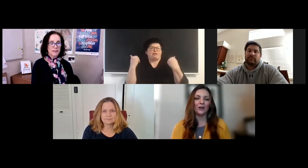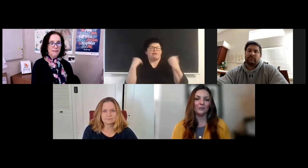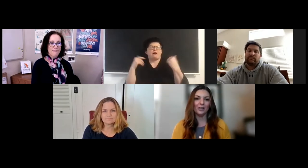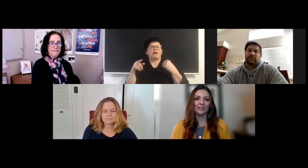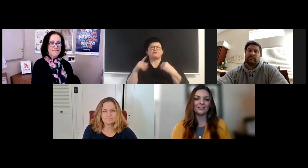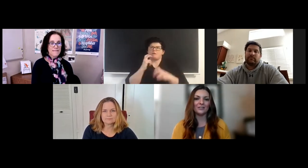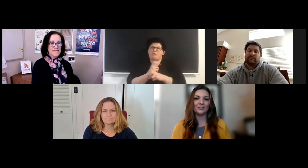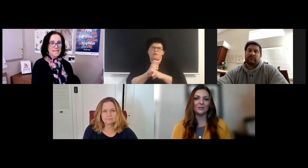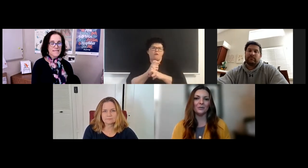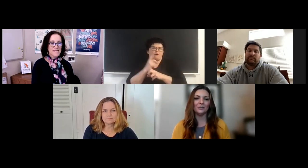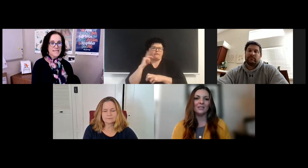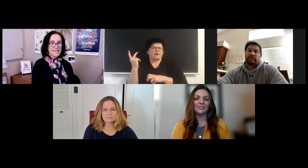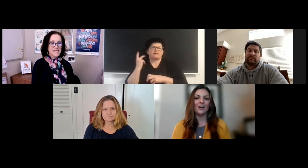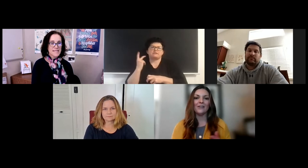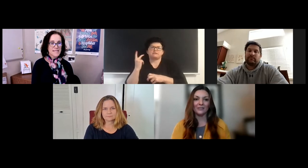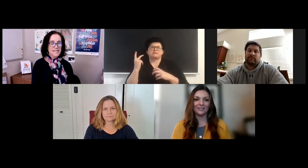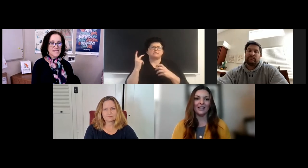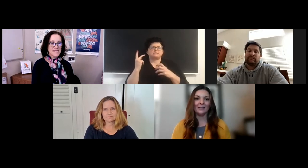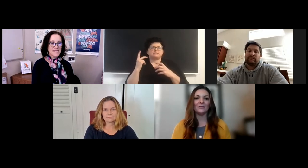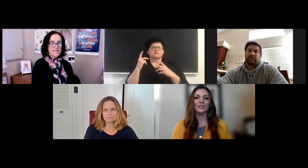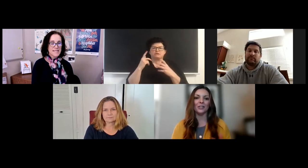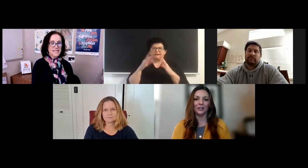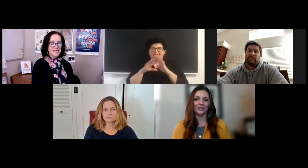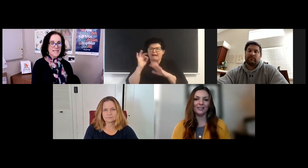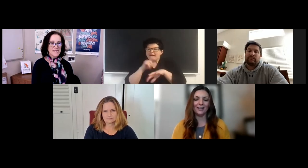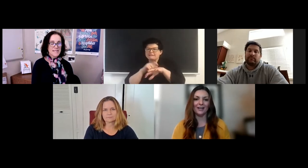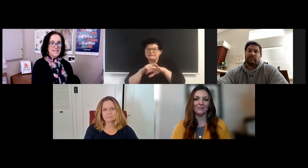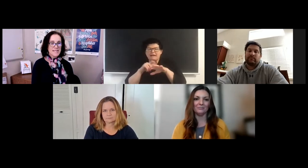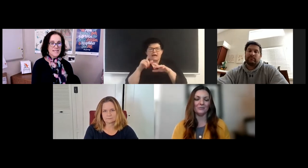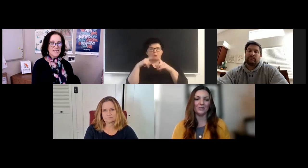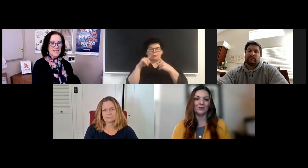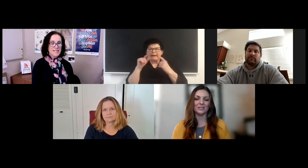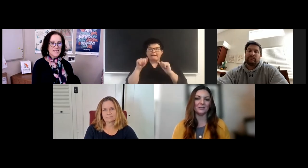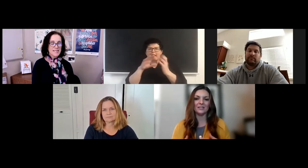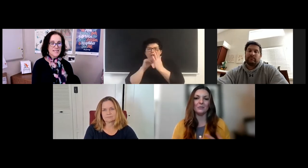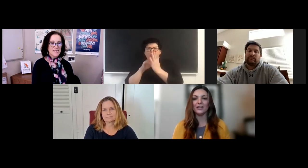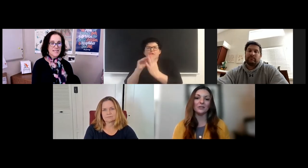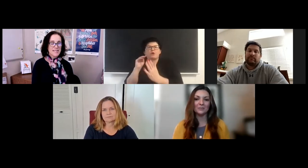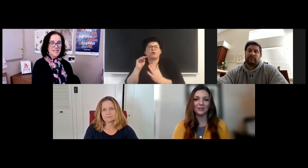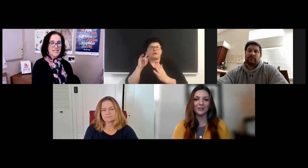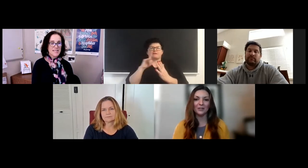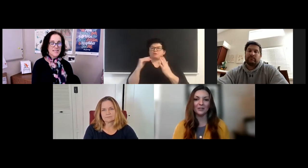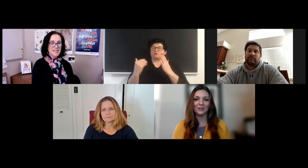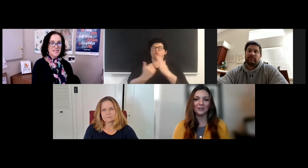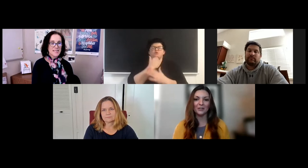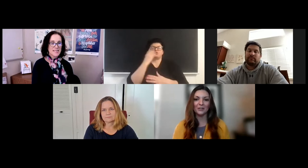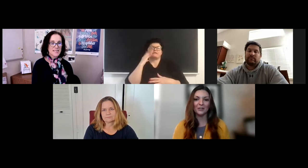was hard for us to carve out the time to learn. You know, this was a brand new